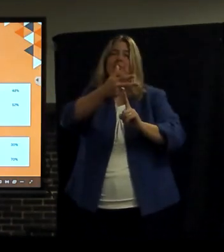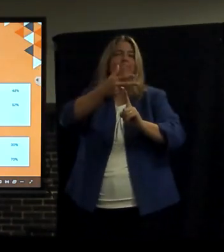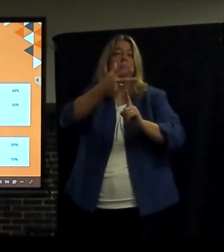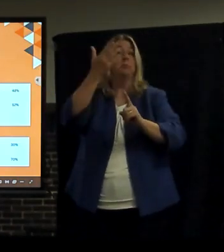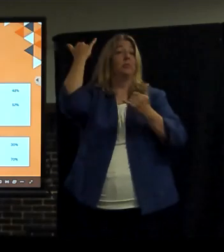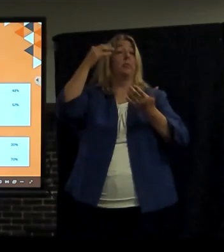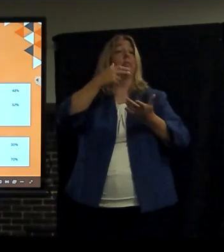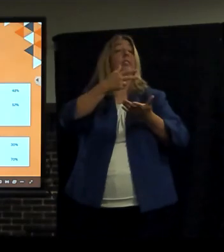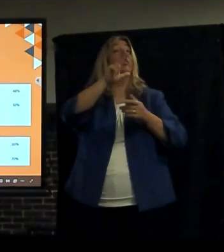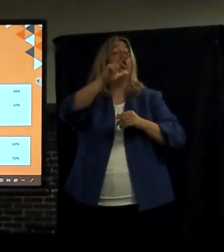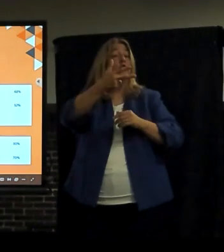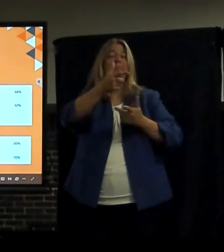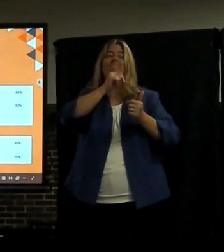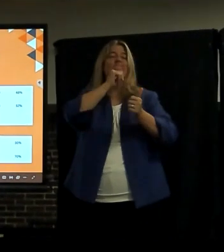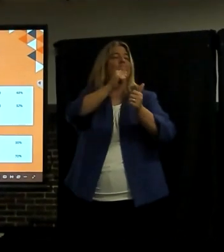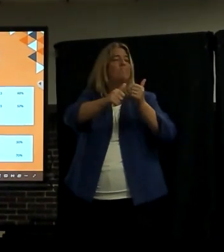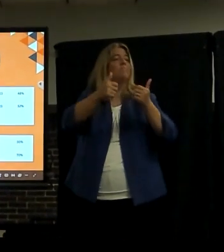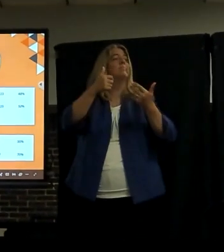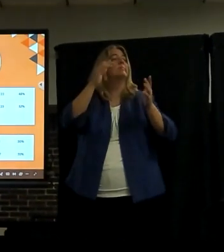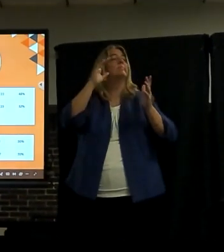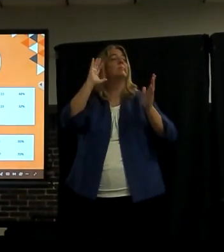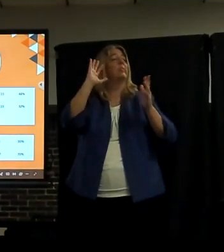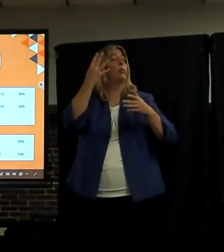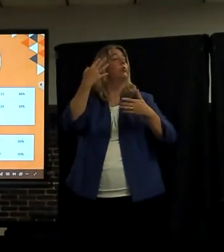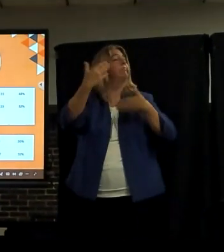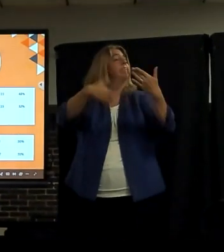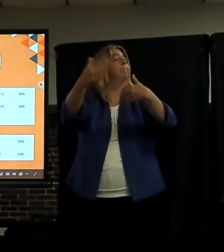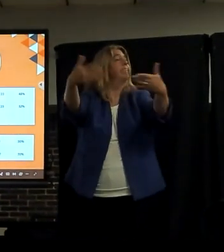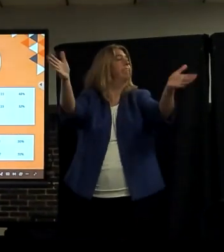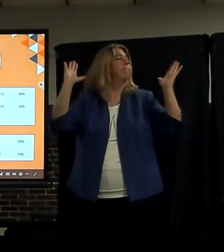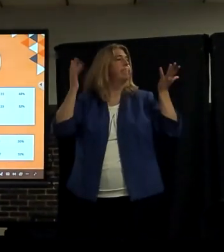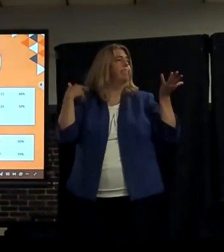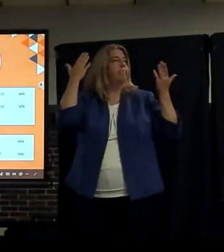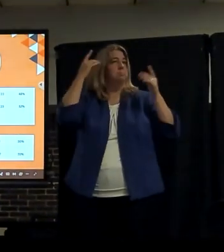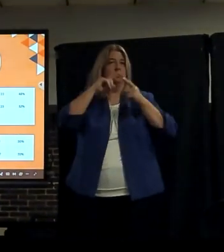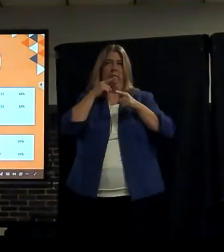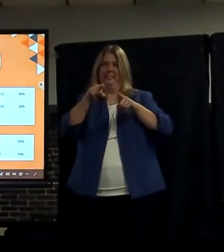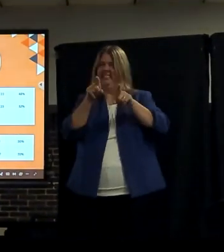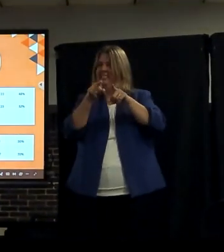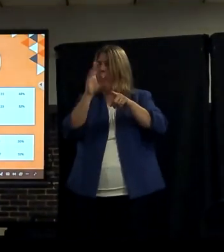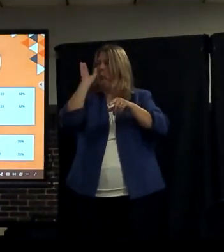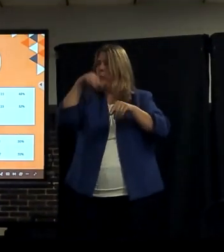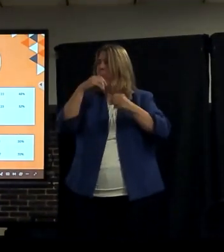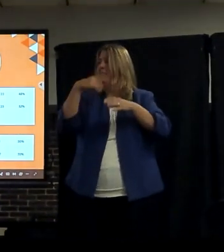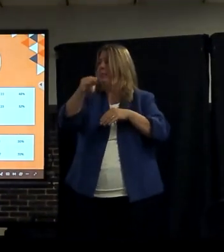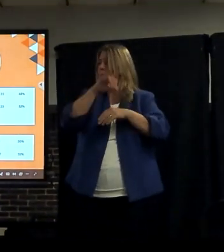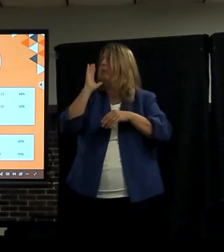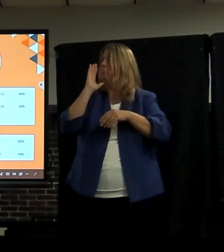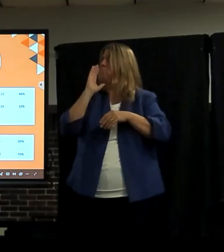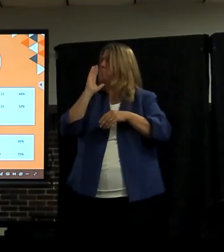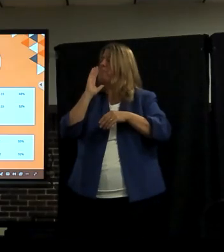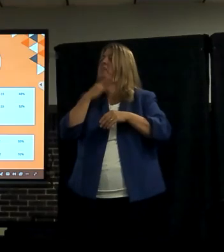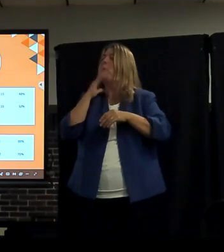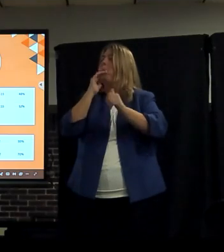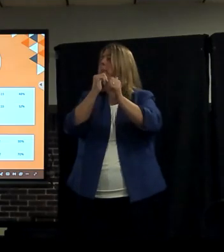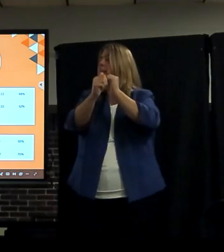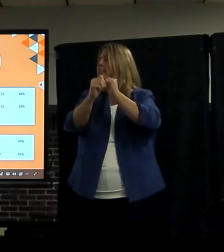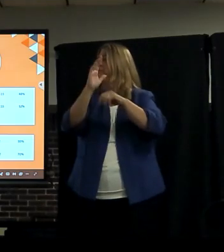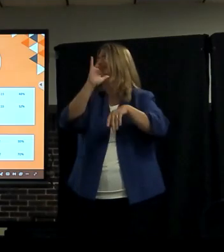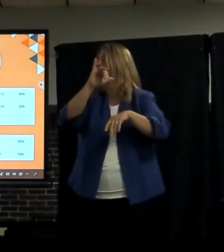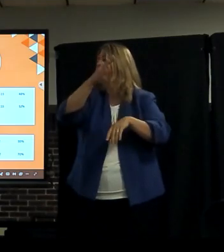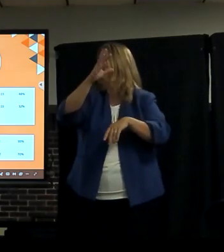students can take it again if they don't pass in third grade. It used to be that they just went about their merry way,